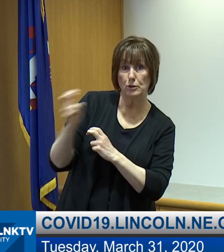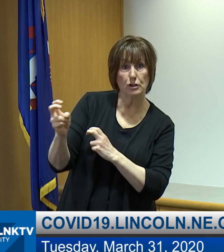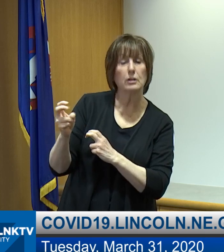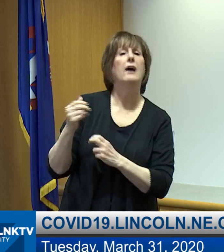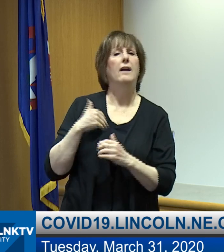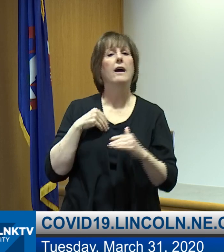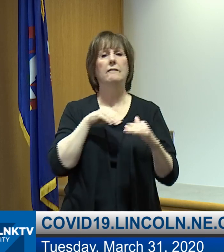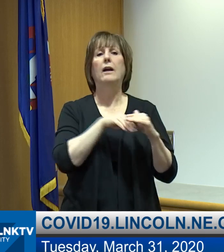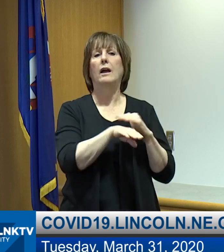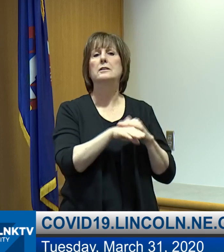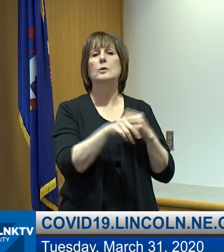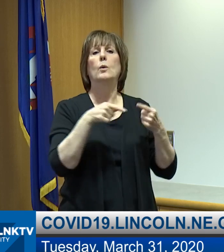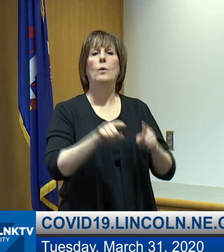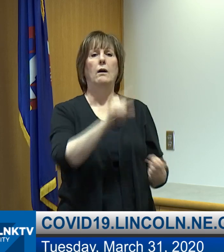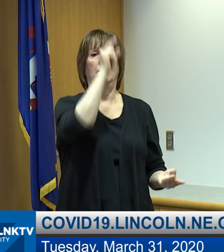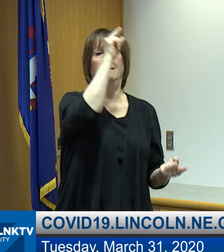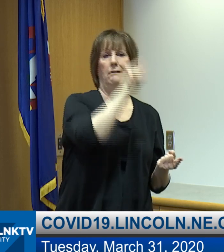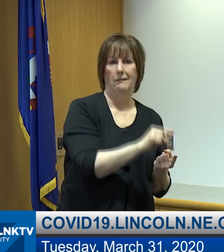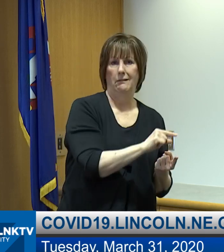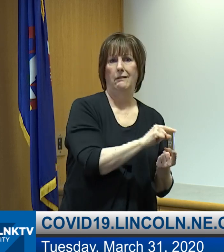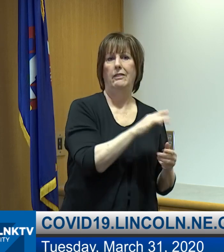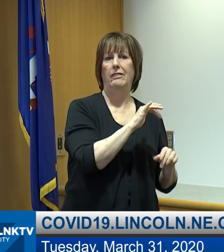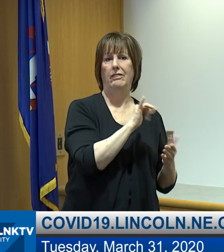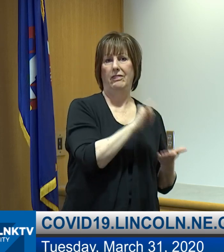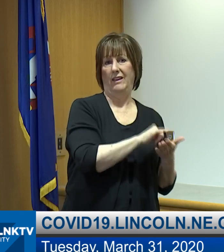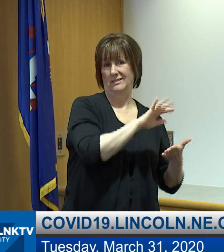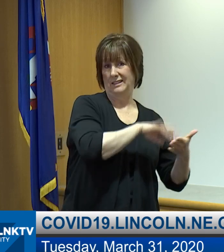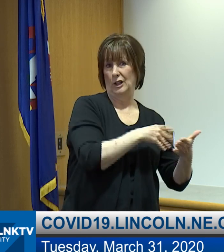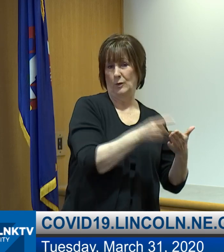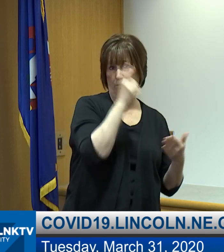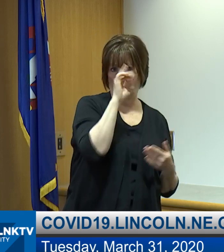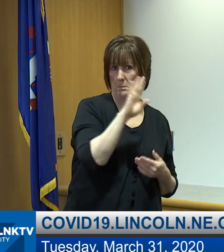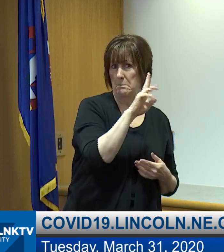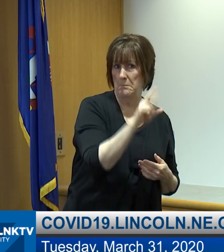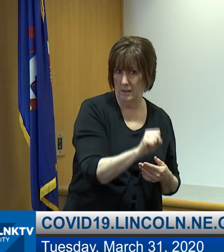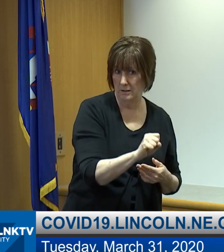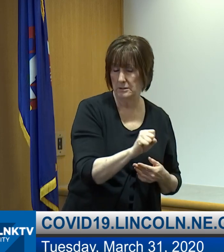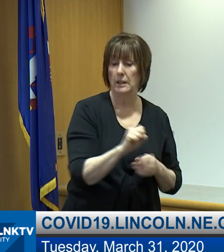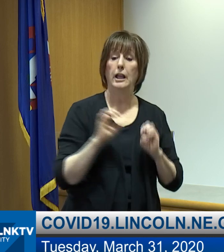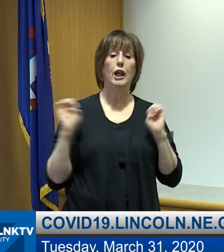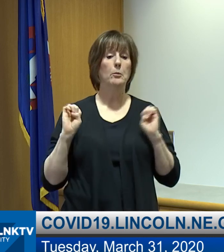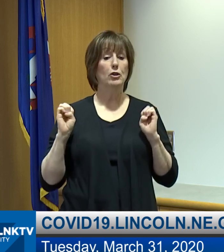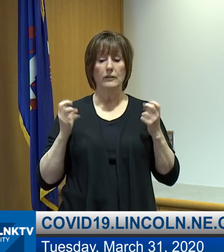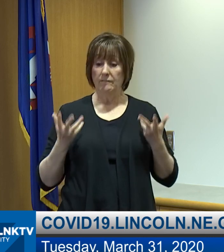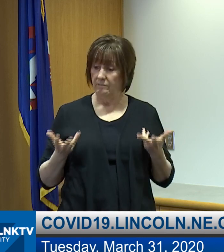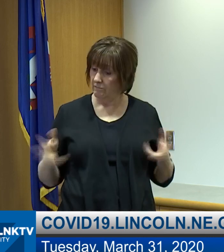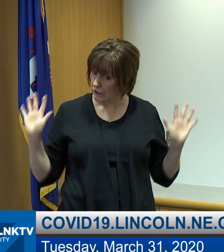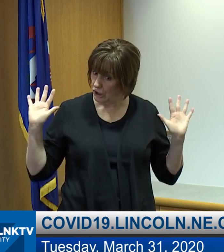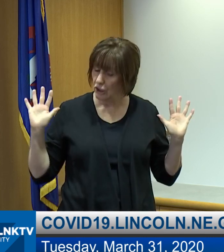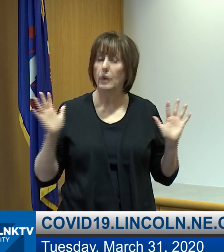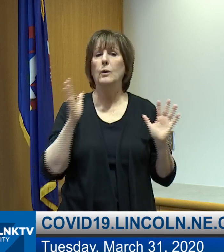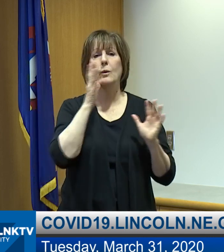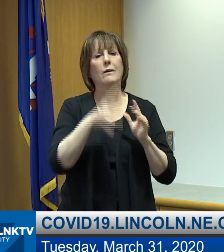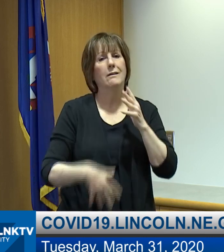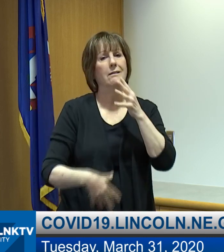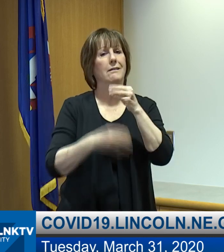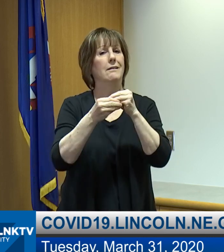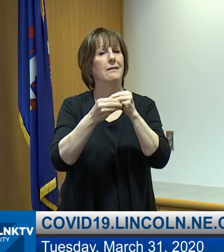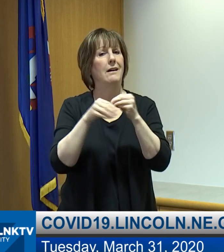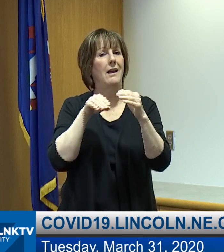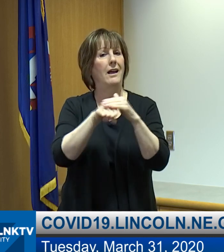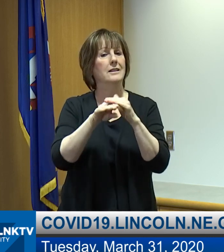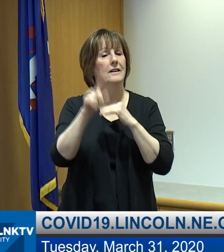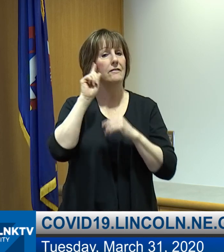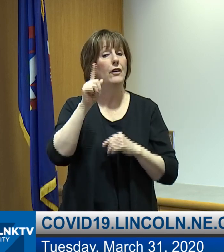have access while we are operating on a Saturday schedule. And when this emergency is passed, it will provide additional access for handy van